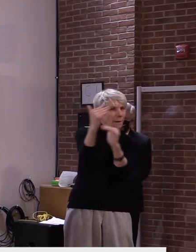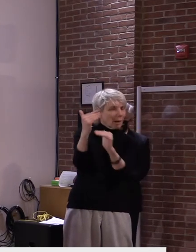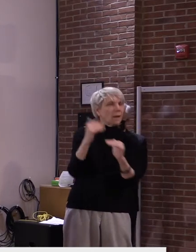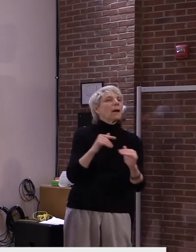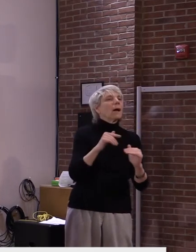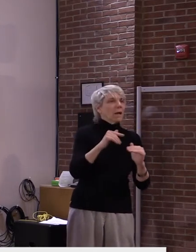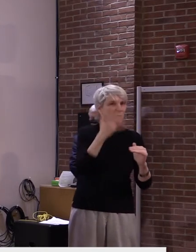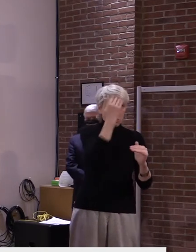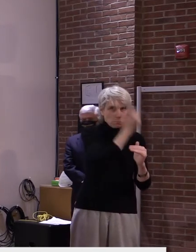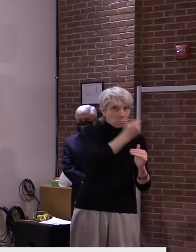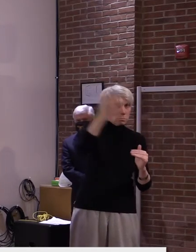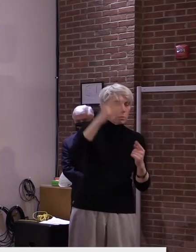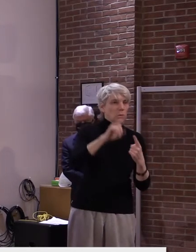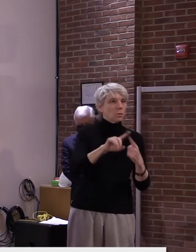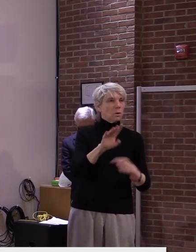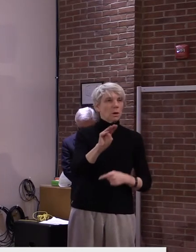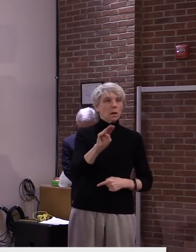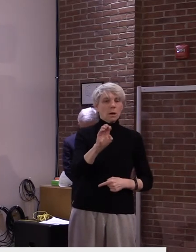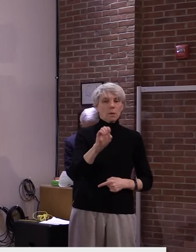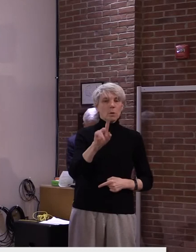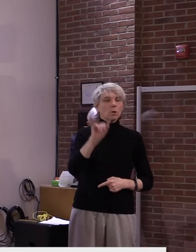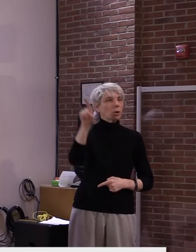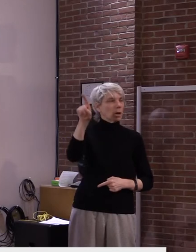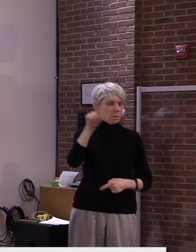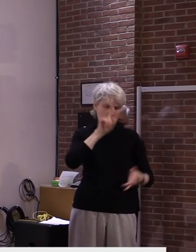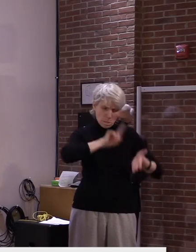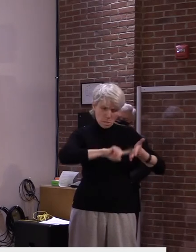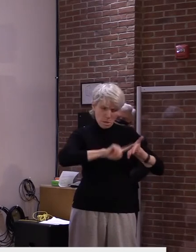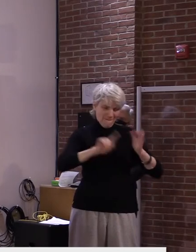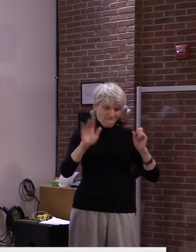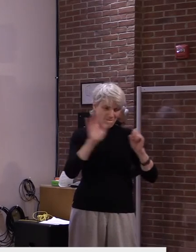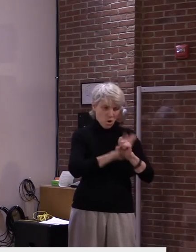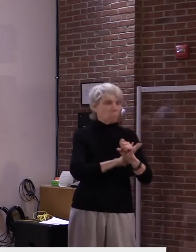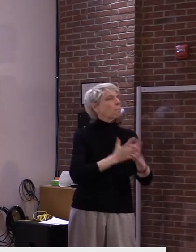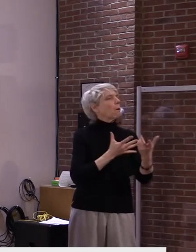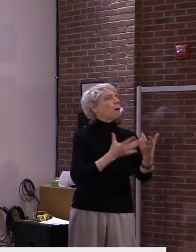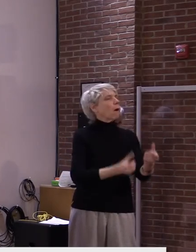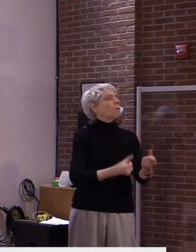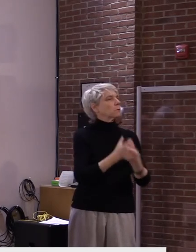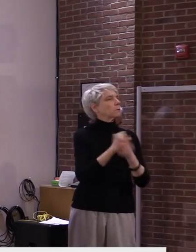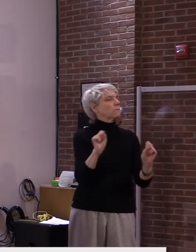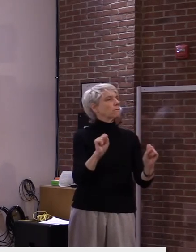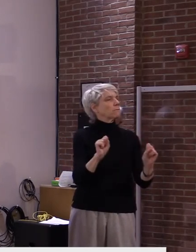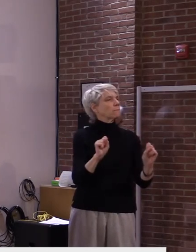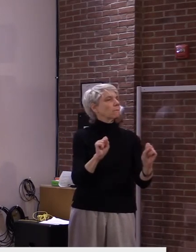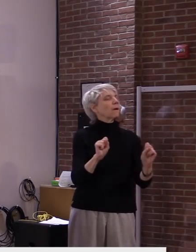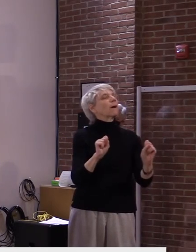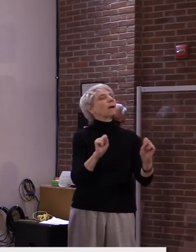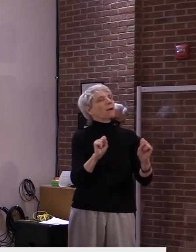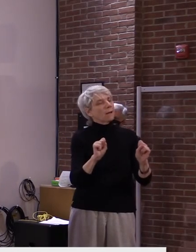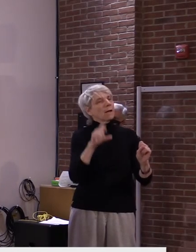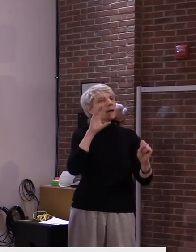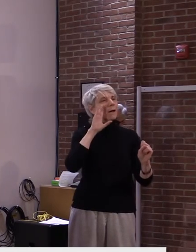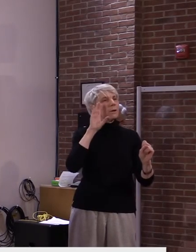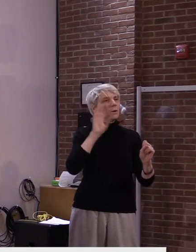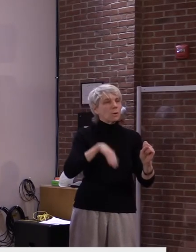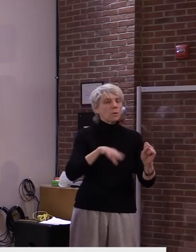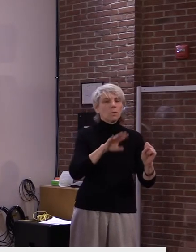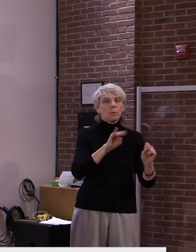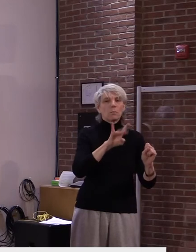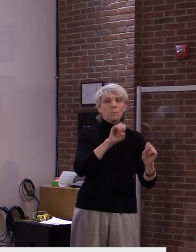that they gave us. And again, not to build off too much on Mike Donahue's question about Springfield Hospital,